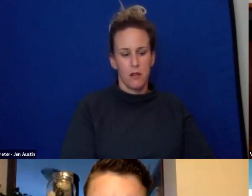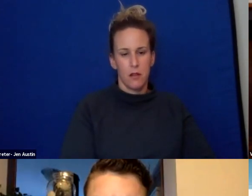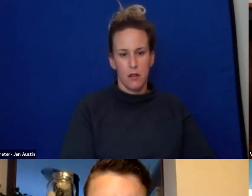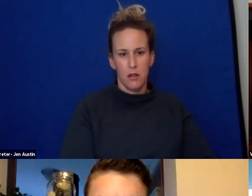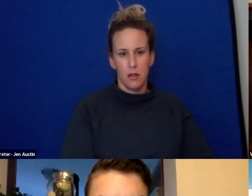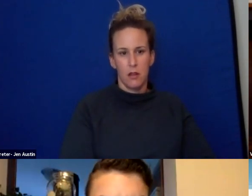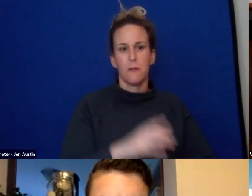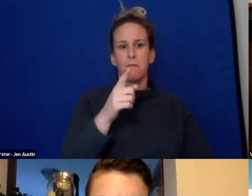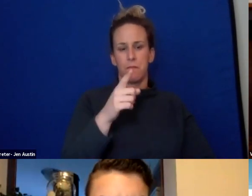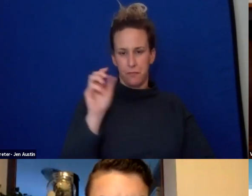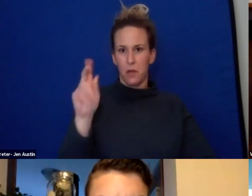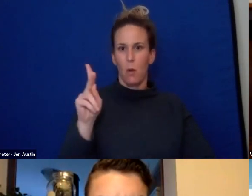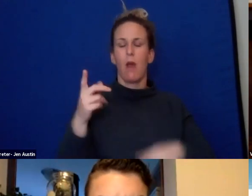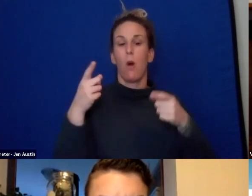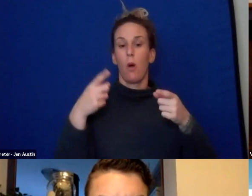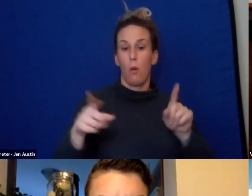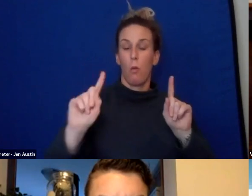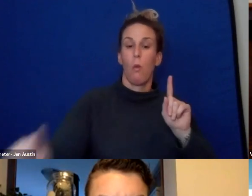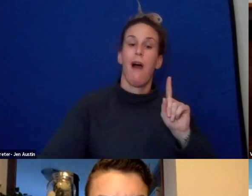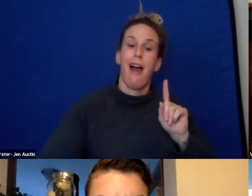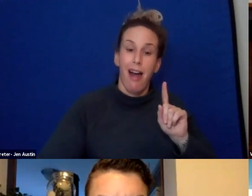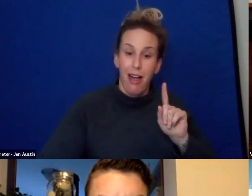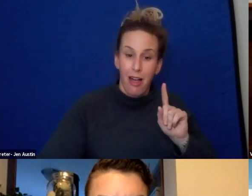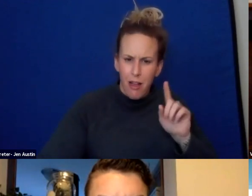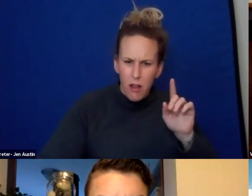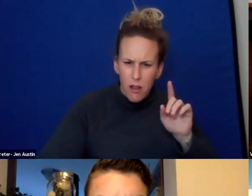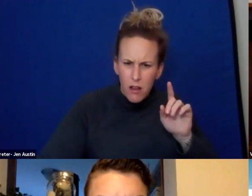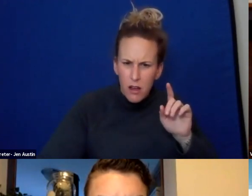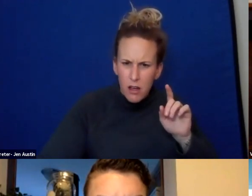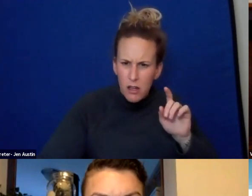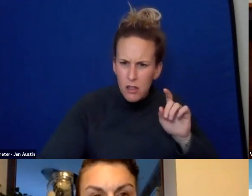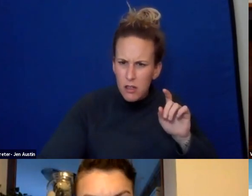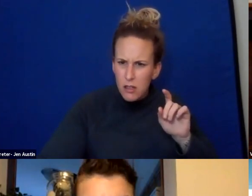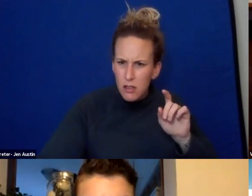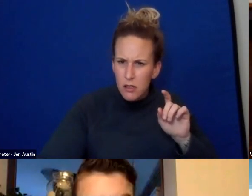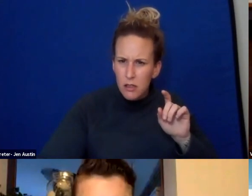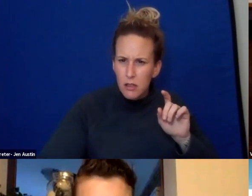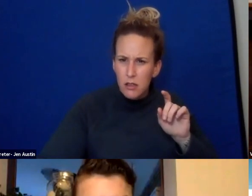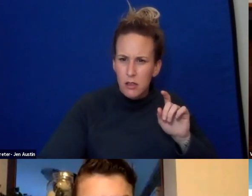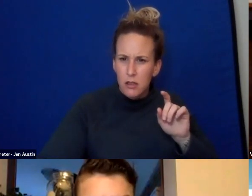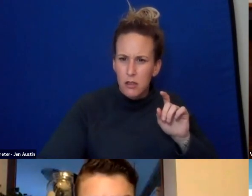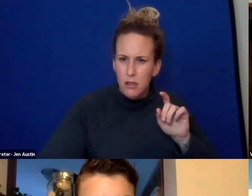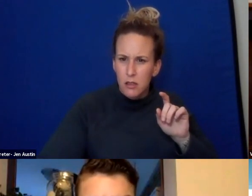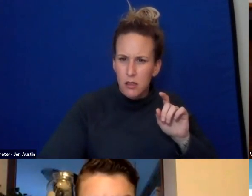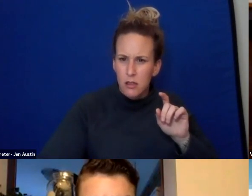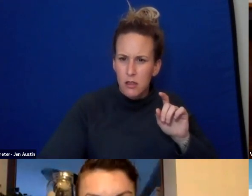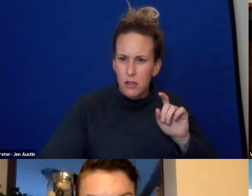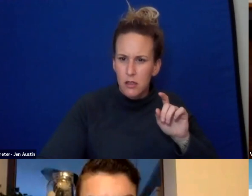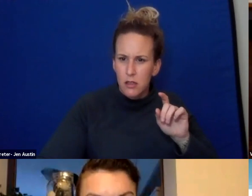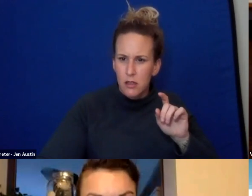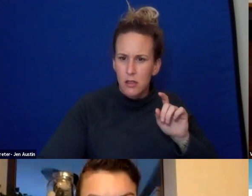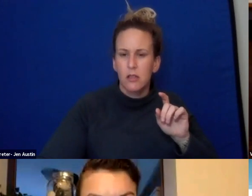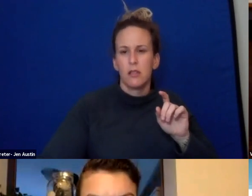while racial and class variance is mentioned it is being downplayed in the role for these problems